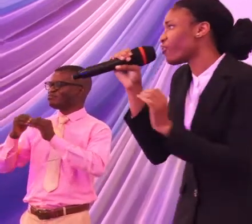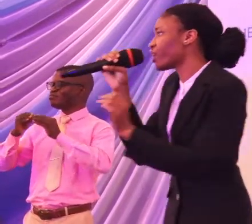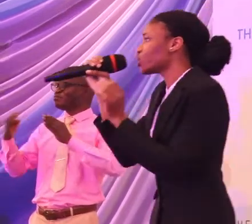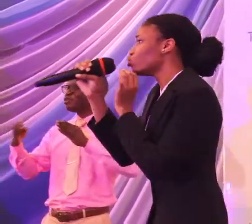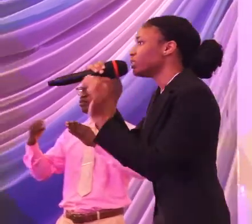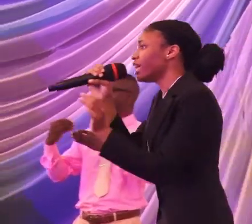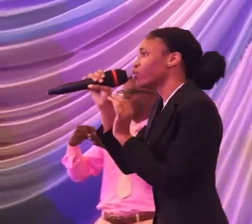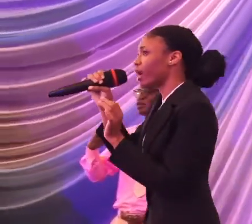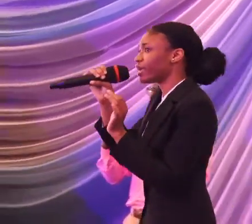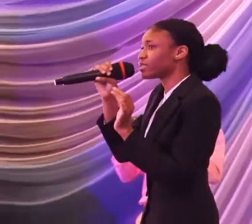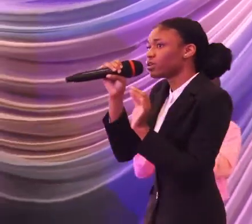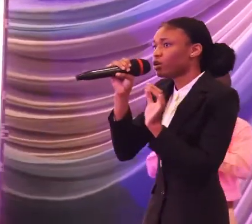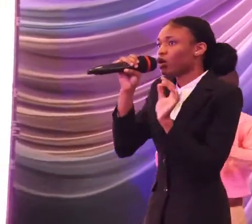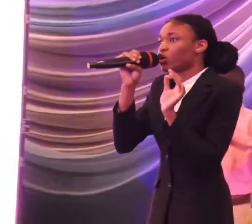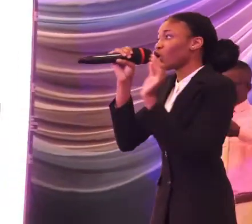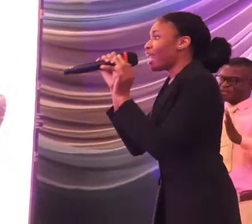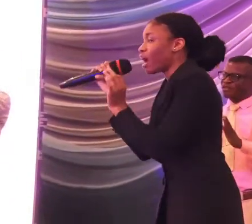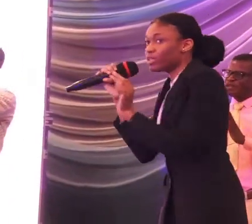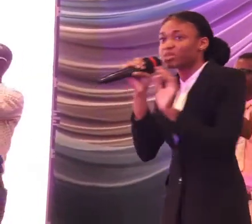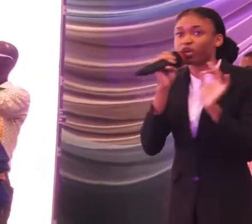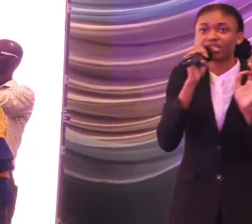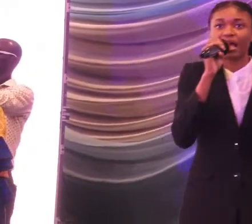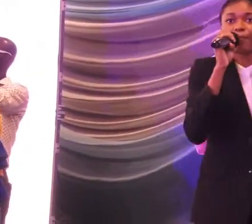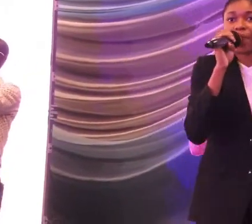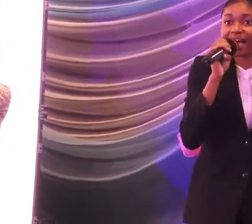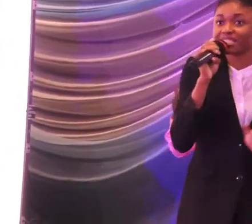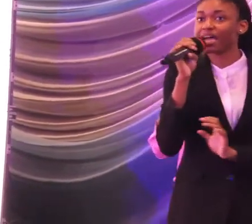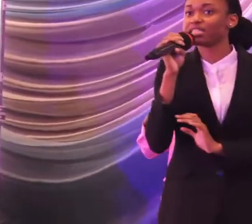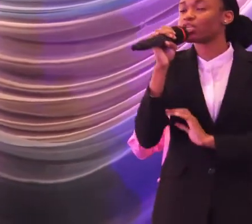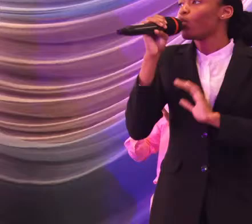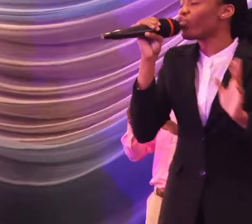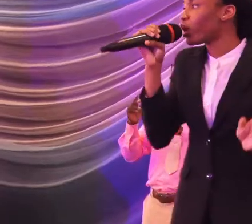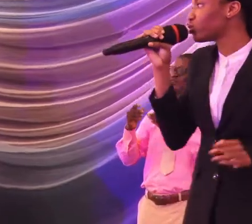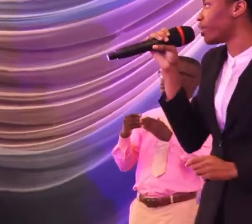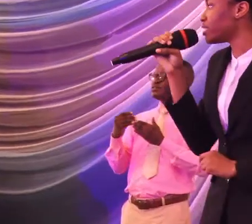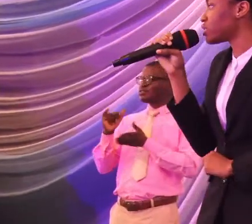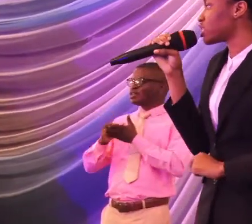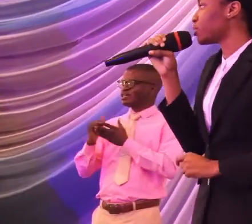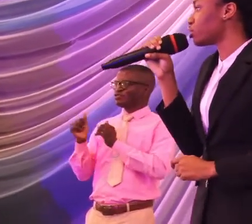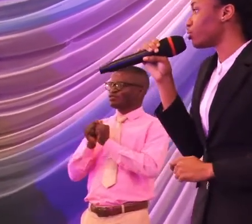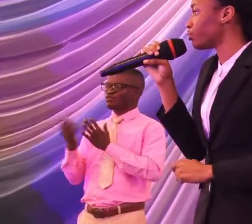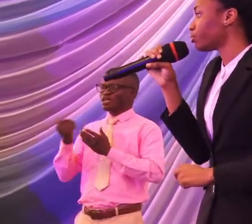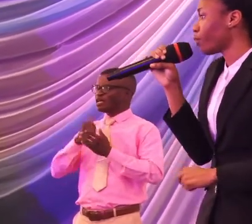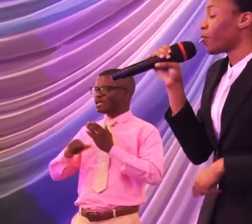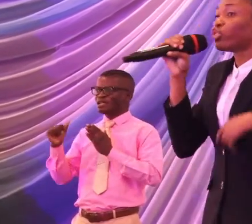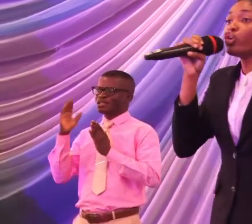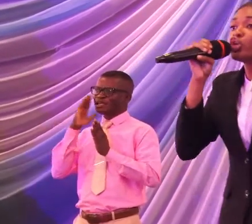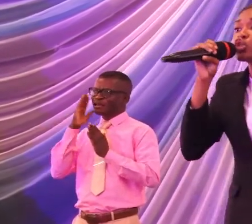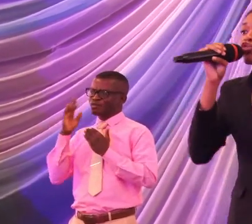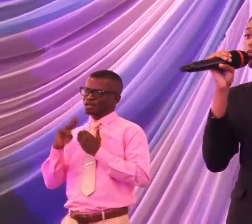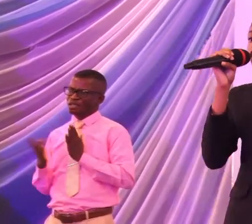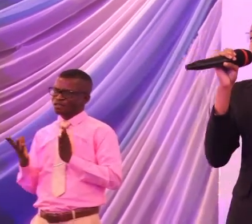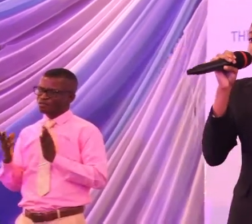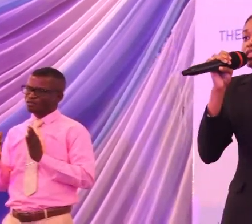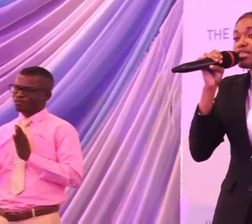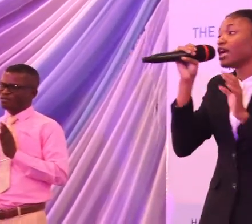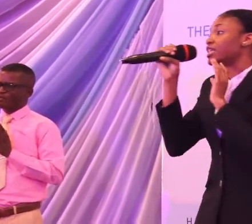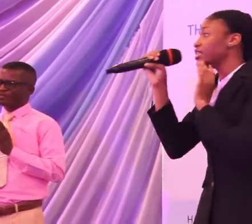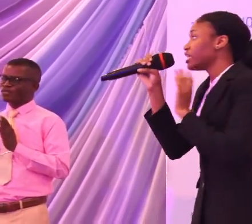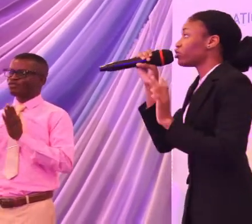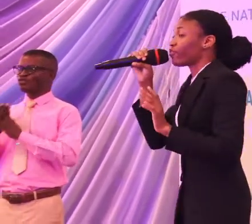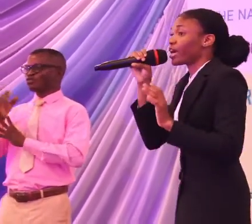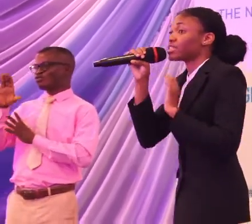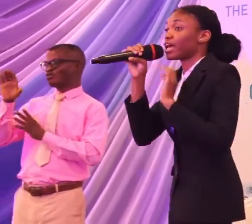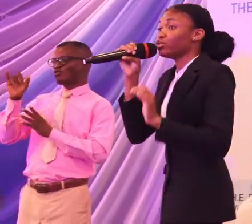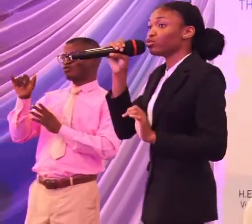these traffickers will need ways to allow these monies pass hands without raising suspicion. Through the use of cryptocurrencies,